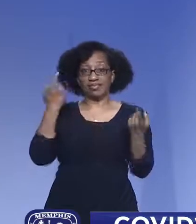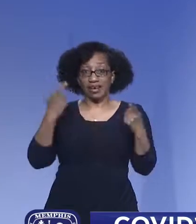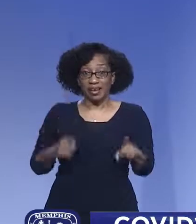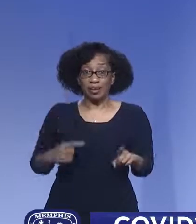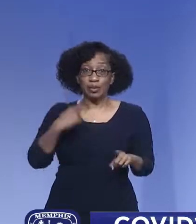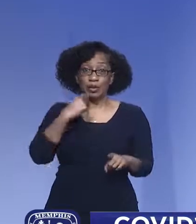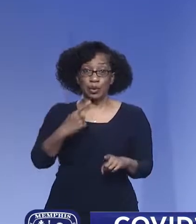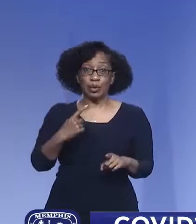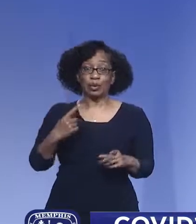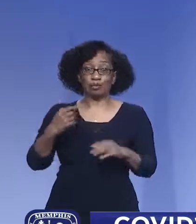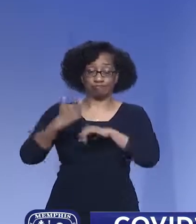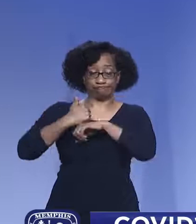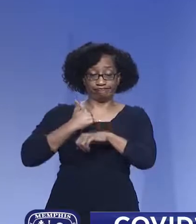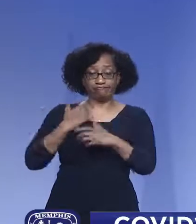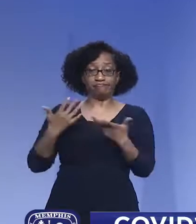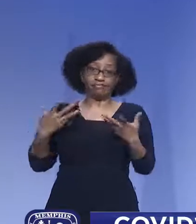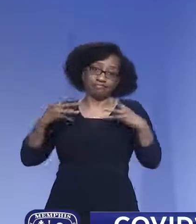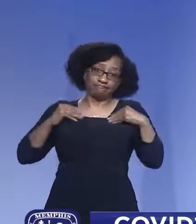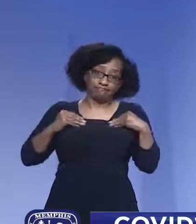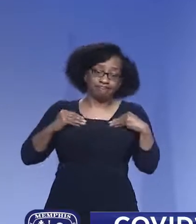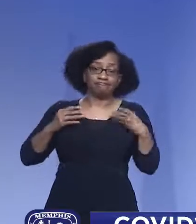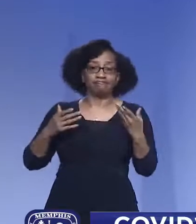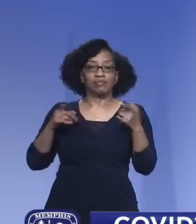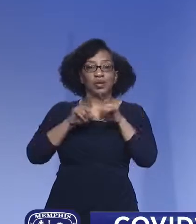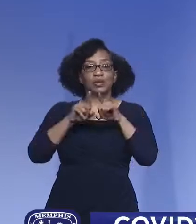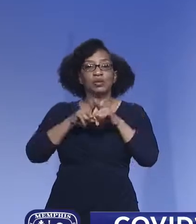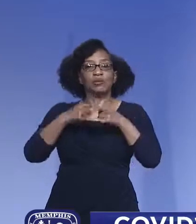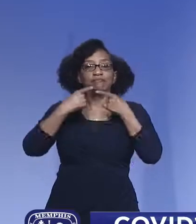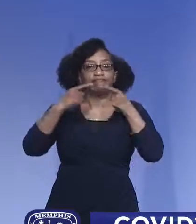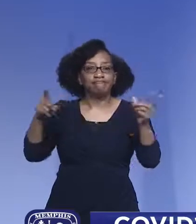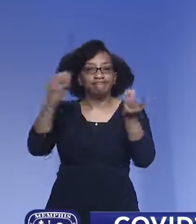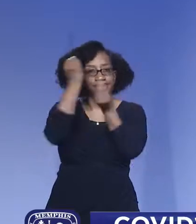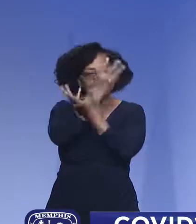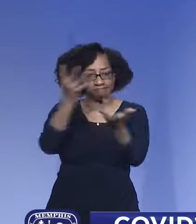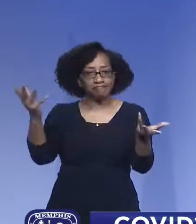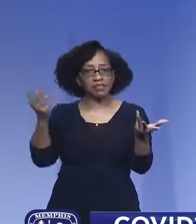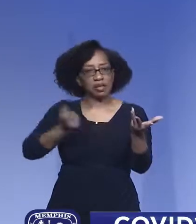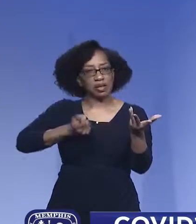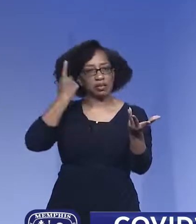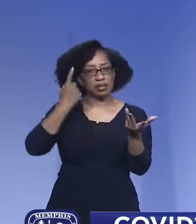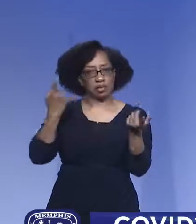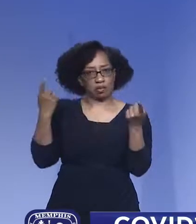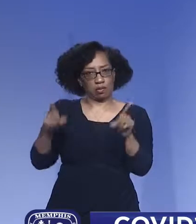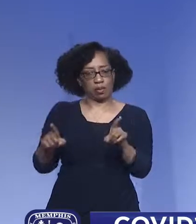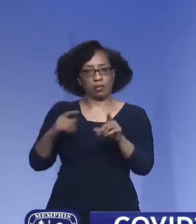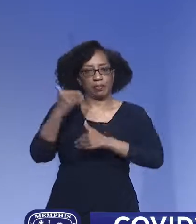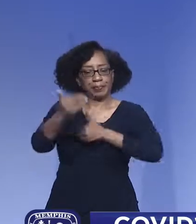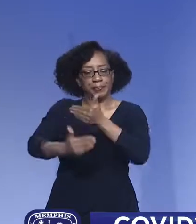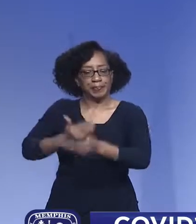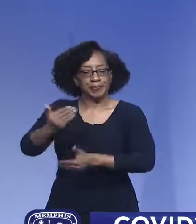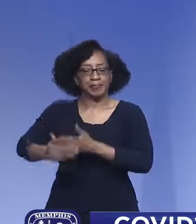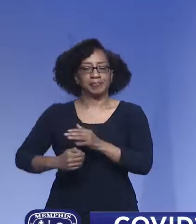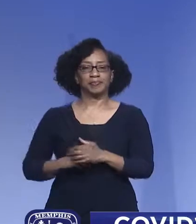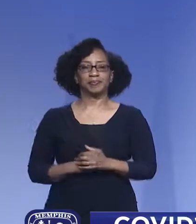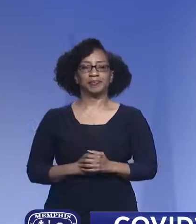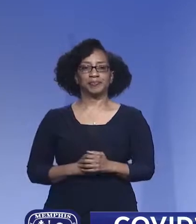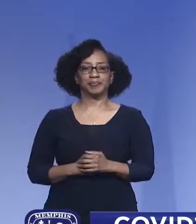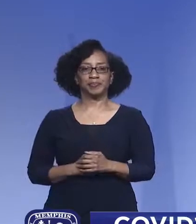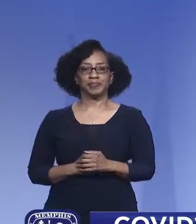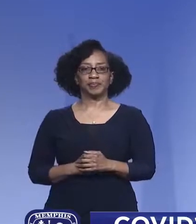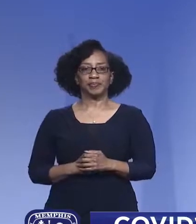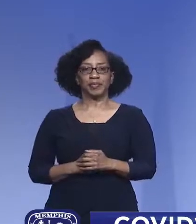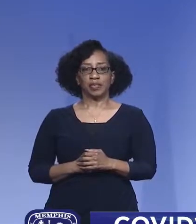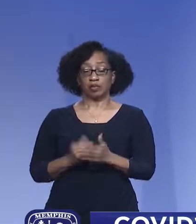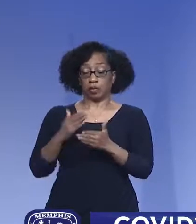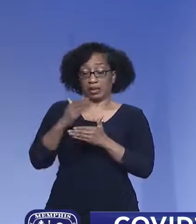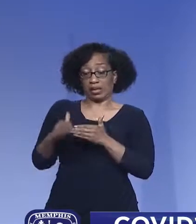so that's what I'm doing here today to make sure that we all understand exactly what was going on with the process. So at the end of that